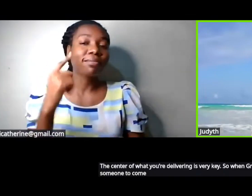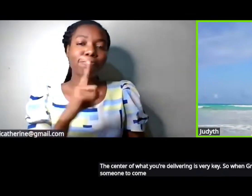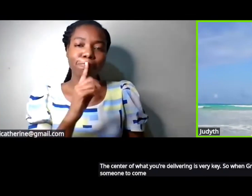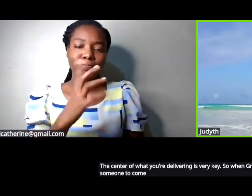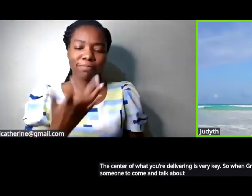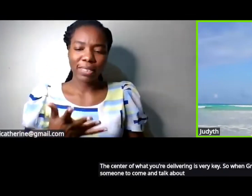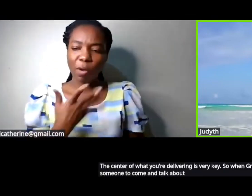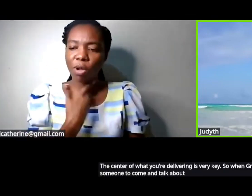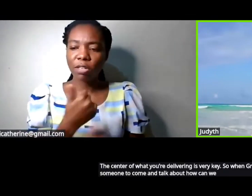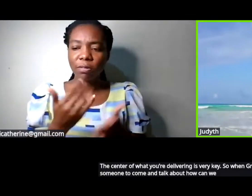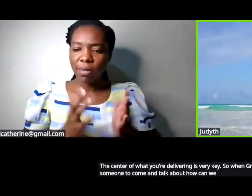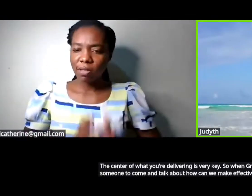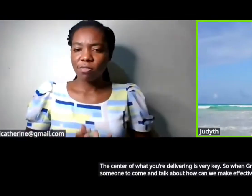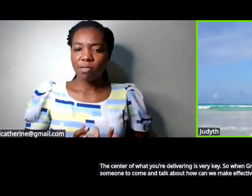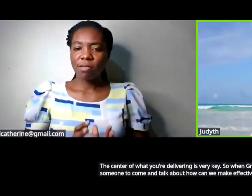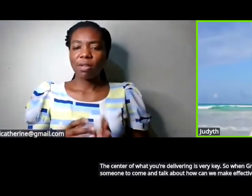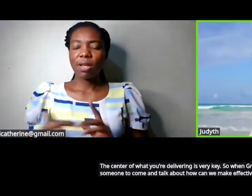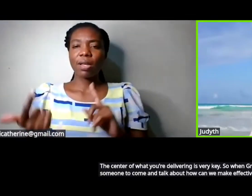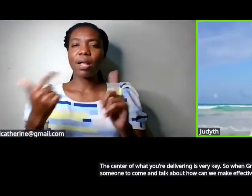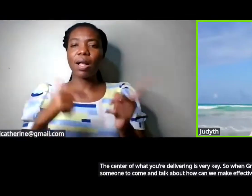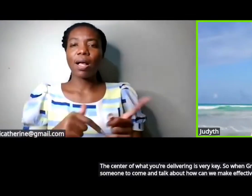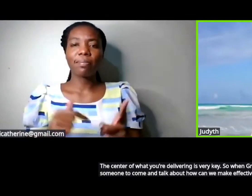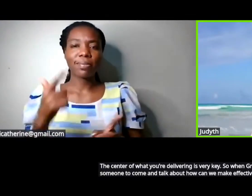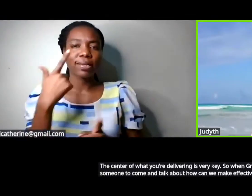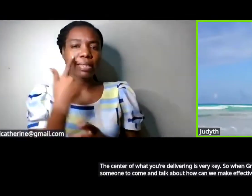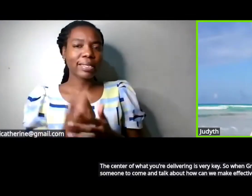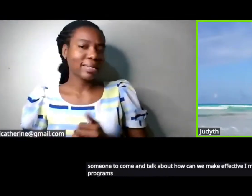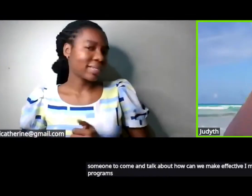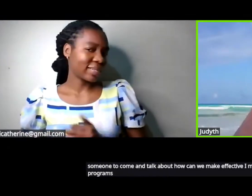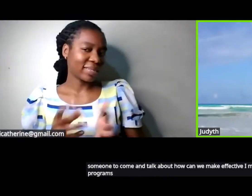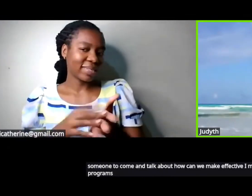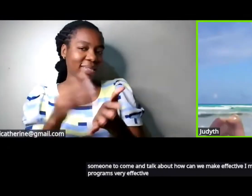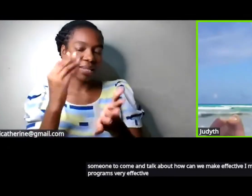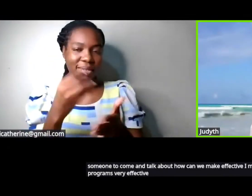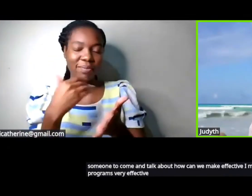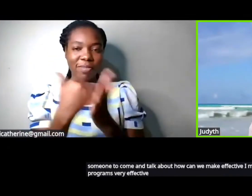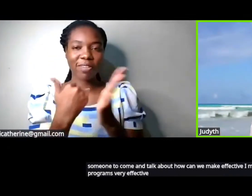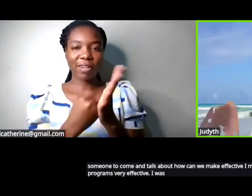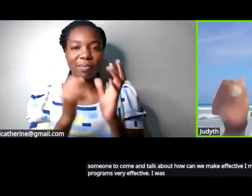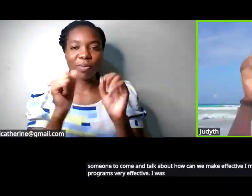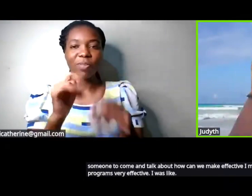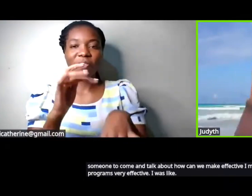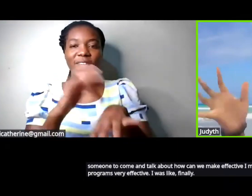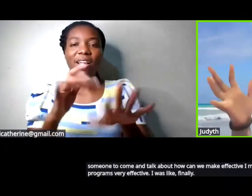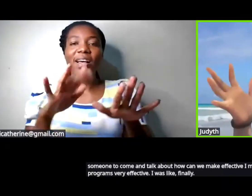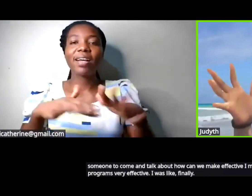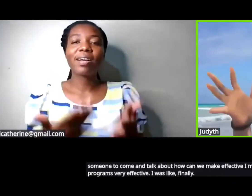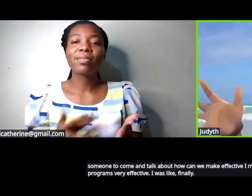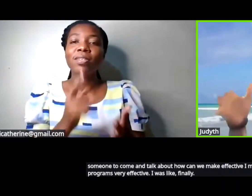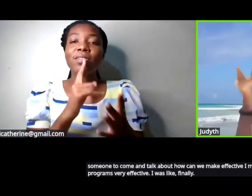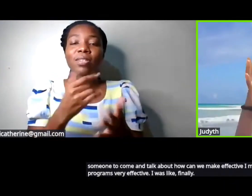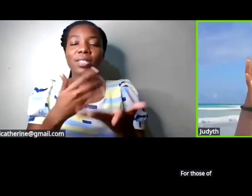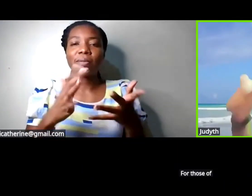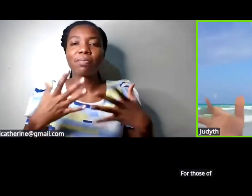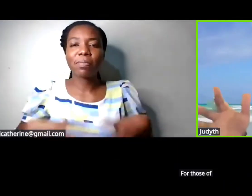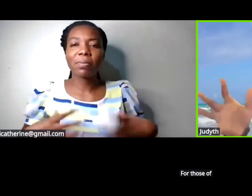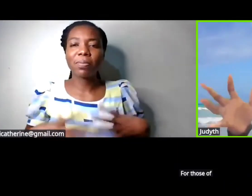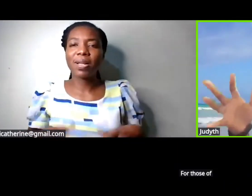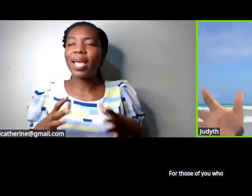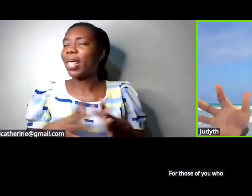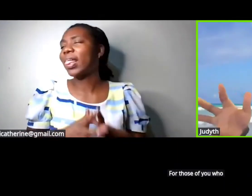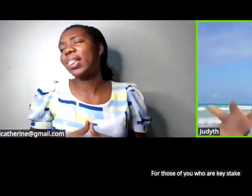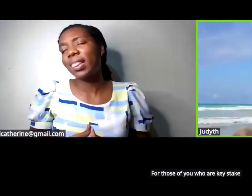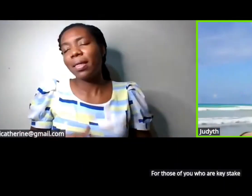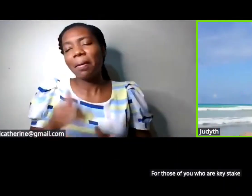we make learning programs more effective, I was like, finally, for those of you who are key stakeholders